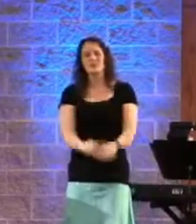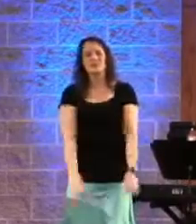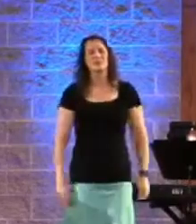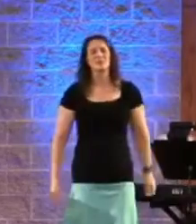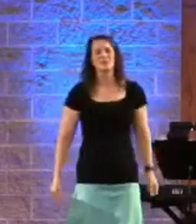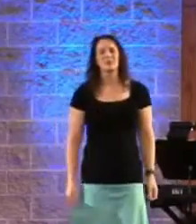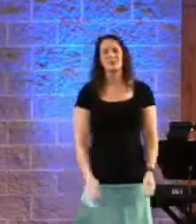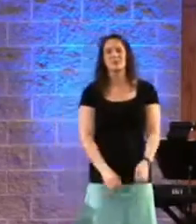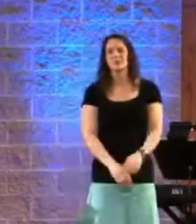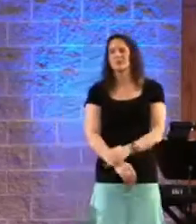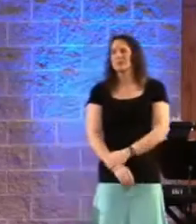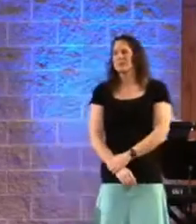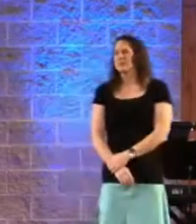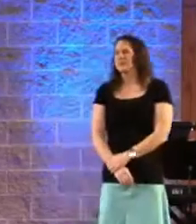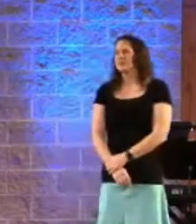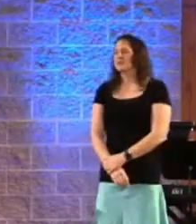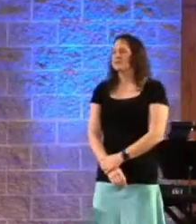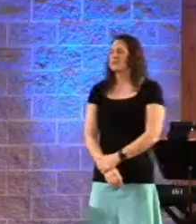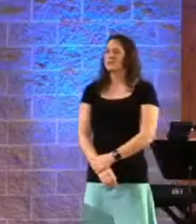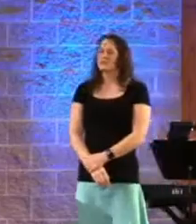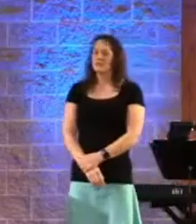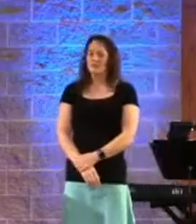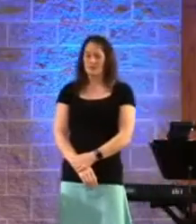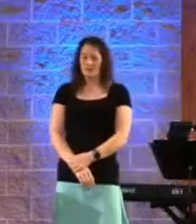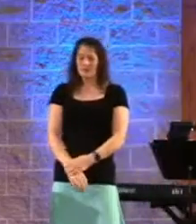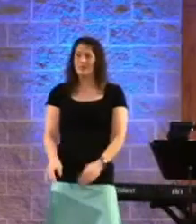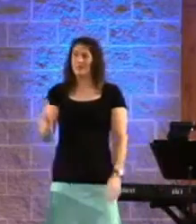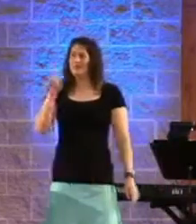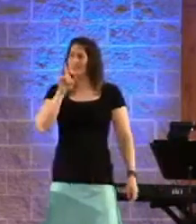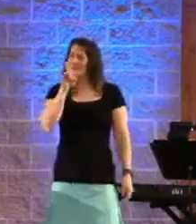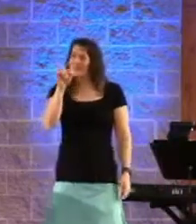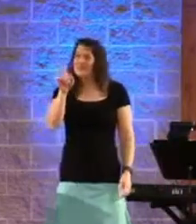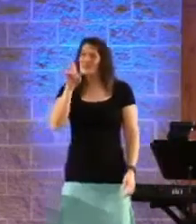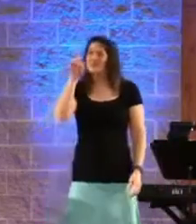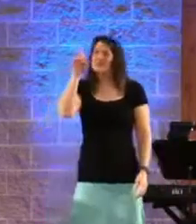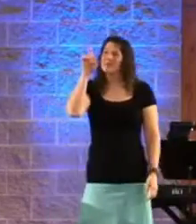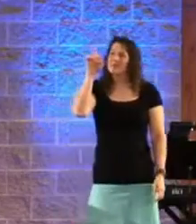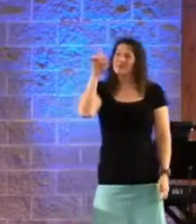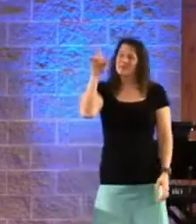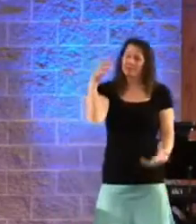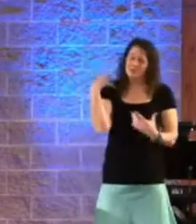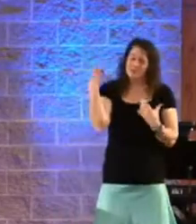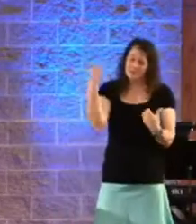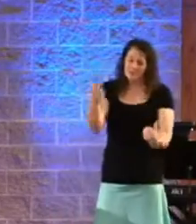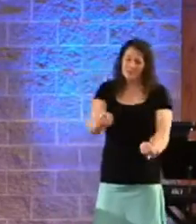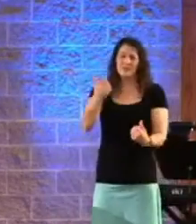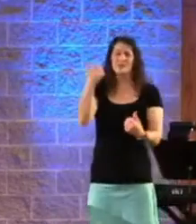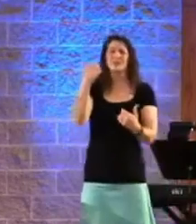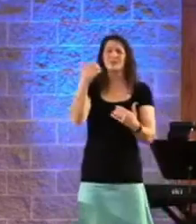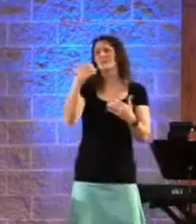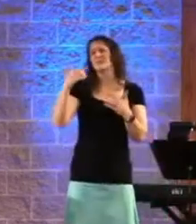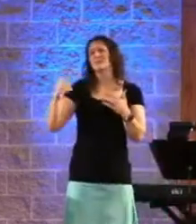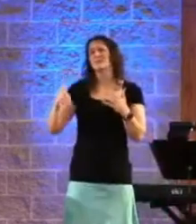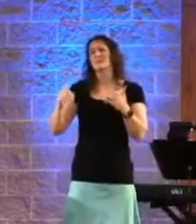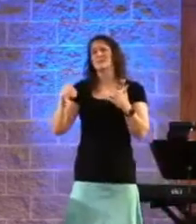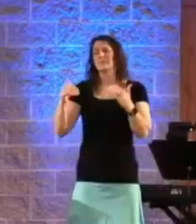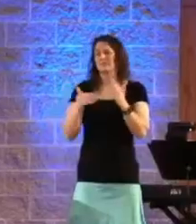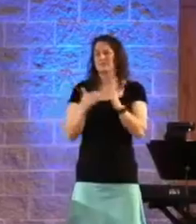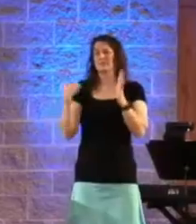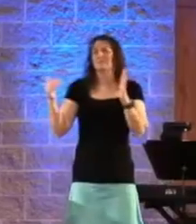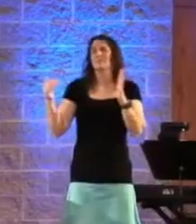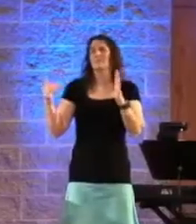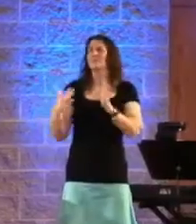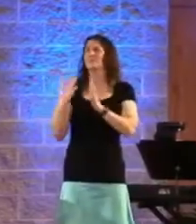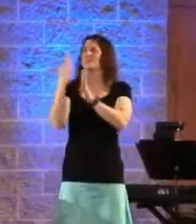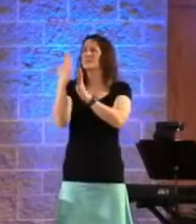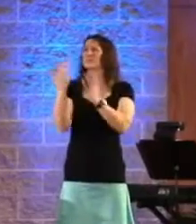all. God, you are enough. You are stronger than any opposition that we may come up against. God,